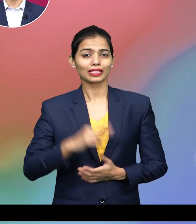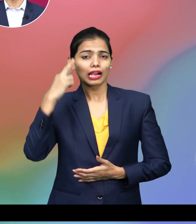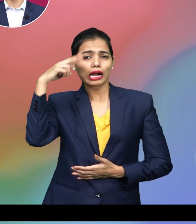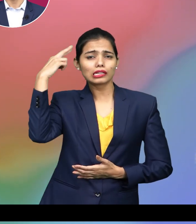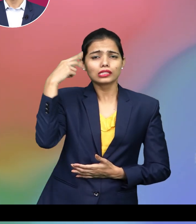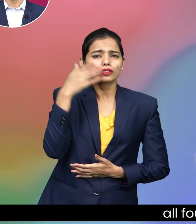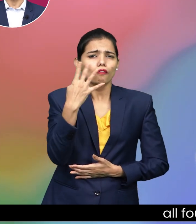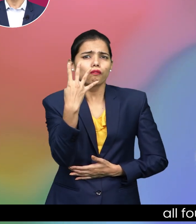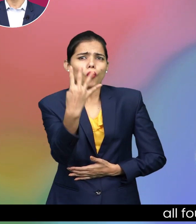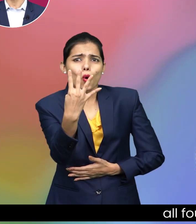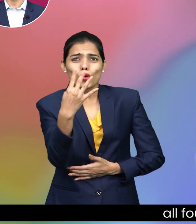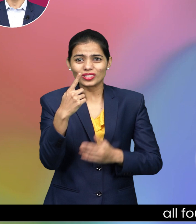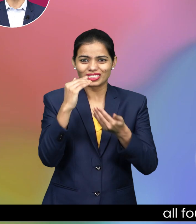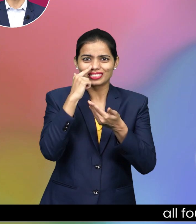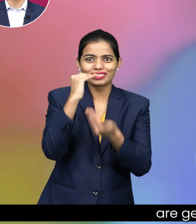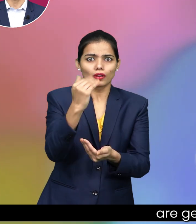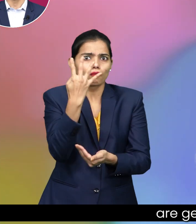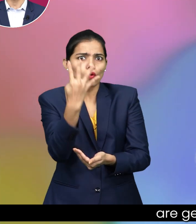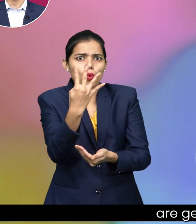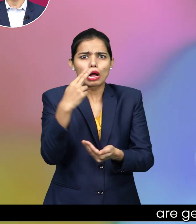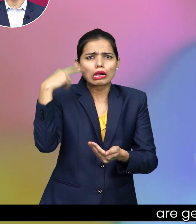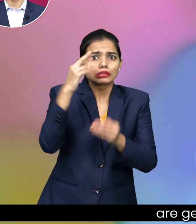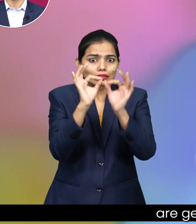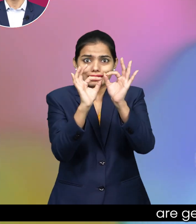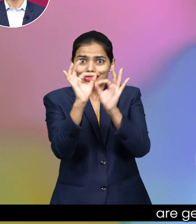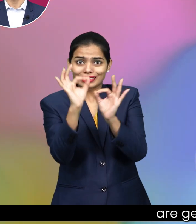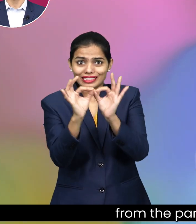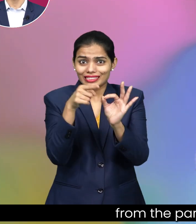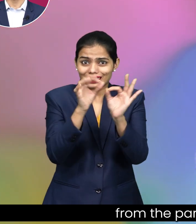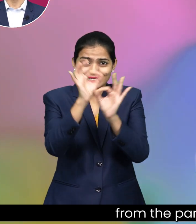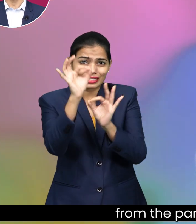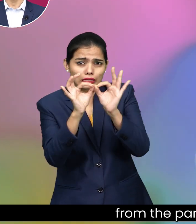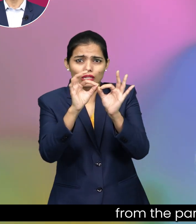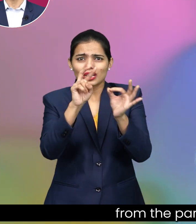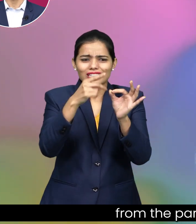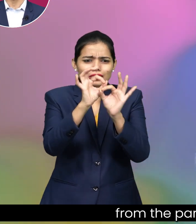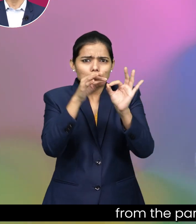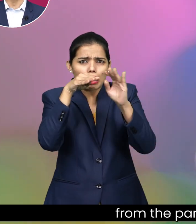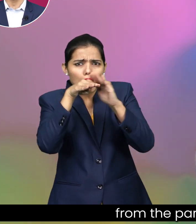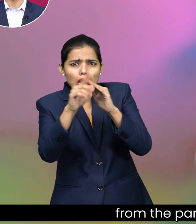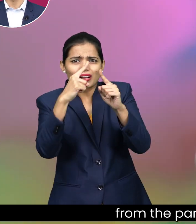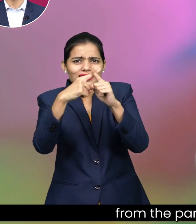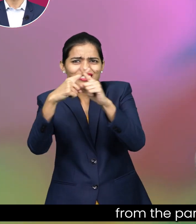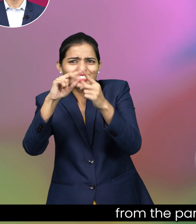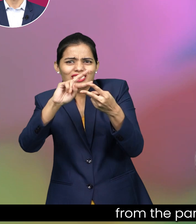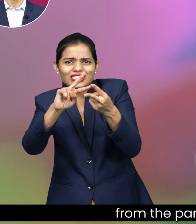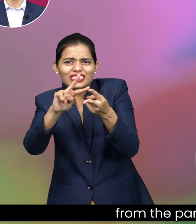Due to this, all 4 daughter cells are genetically different from the parent cell and each